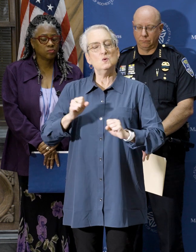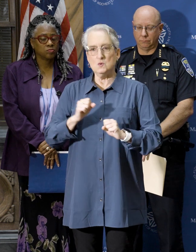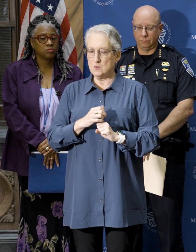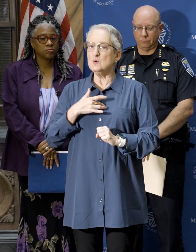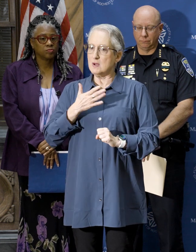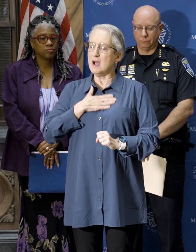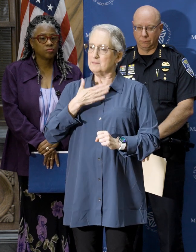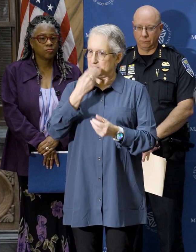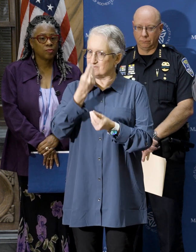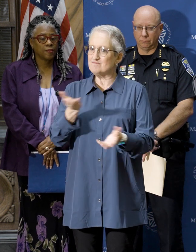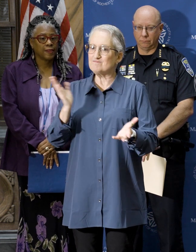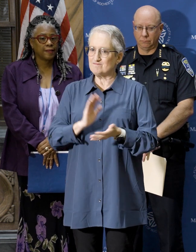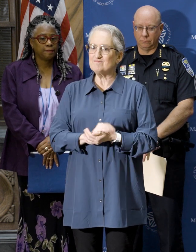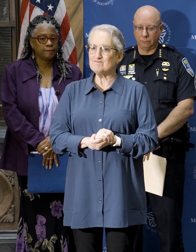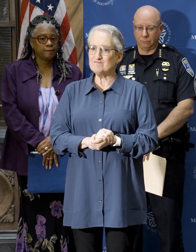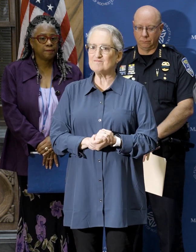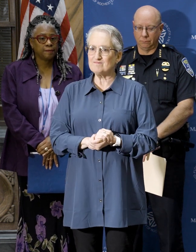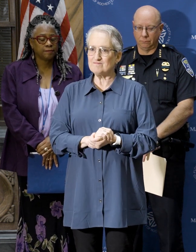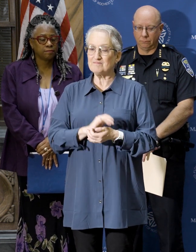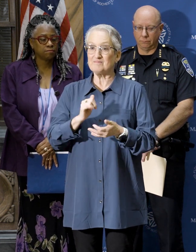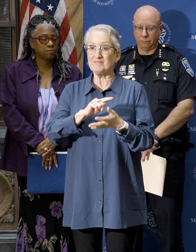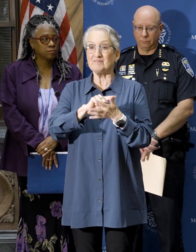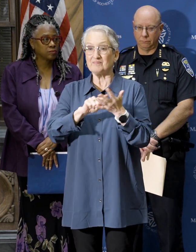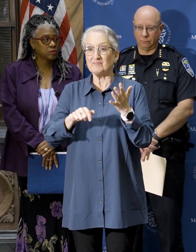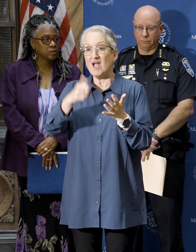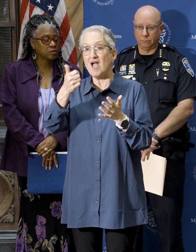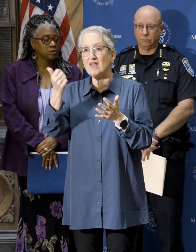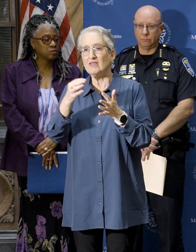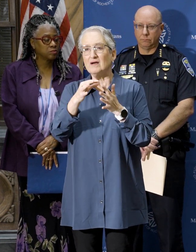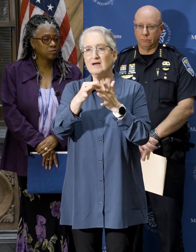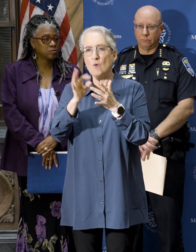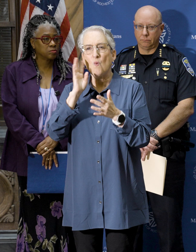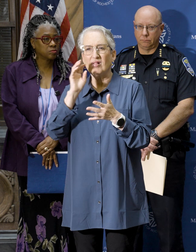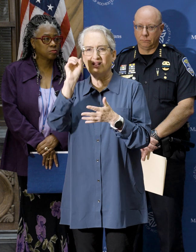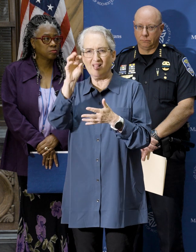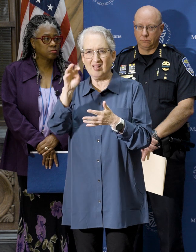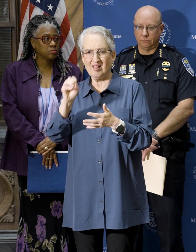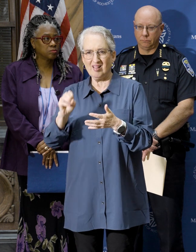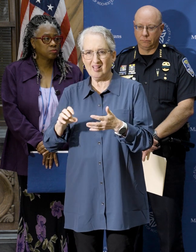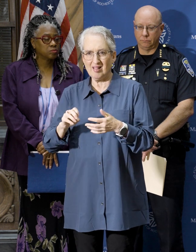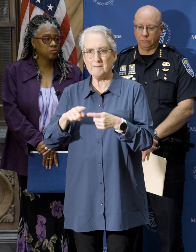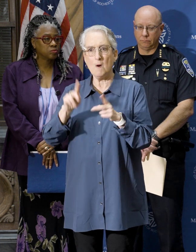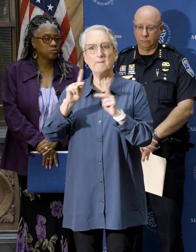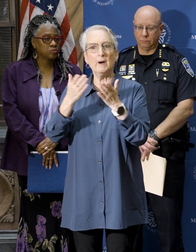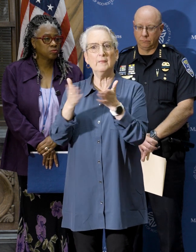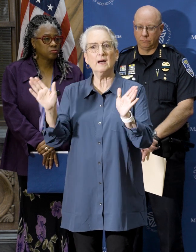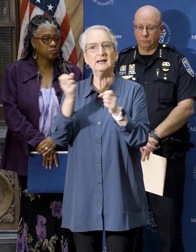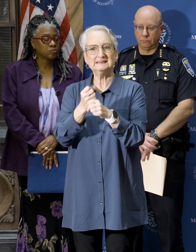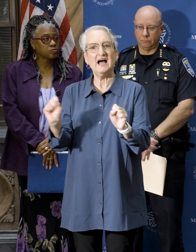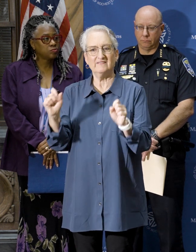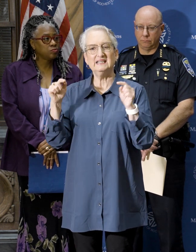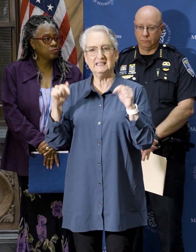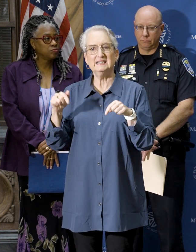equation. You're going to hear some updates from other leaders on what they're doing as it relates to public safety, and particularly as it relates to the gun violence emergency. Now, I said